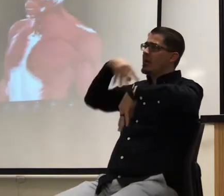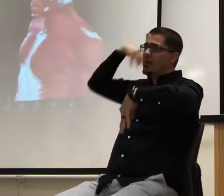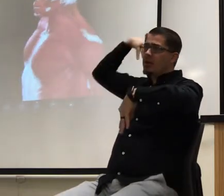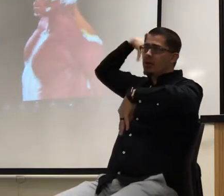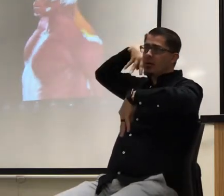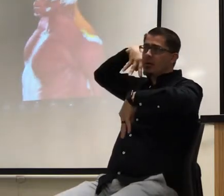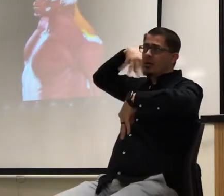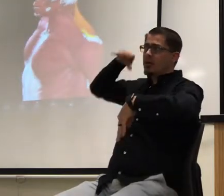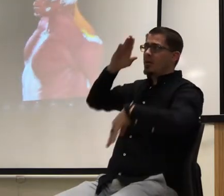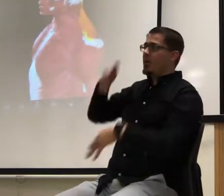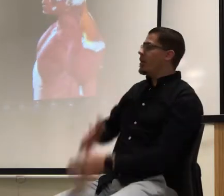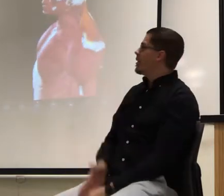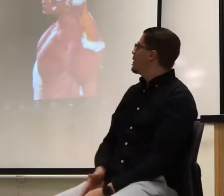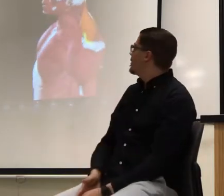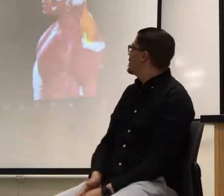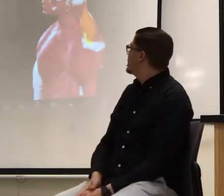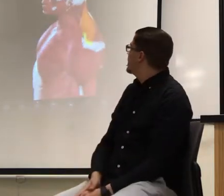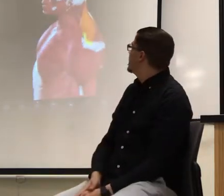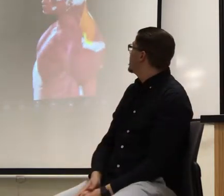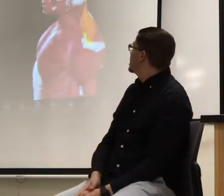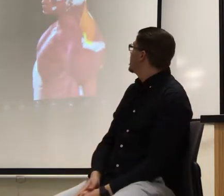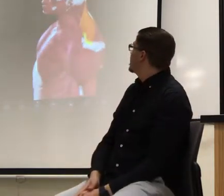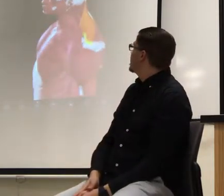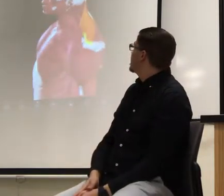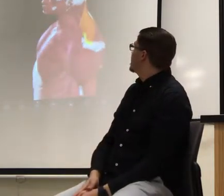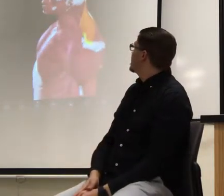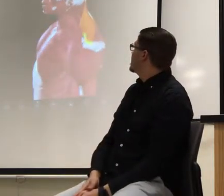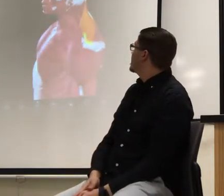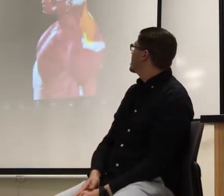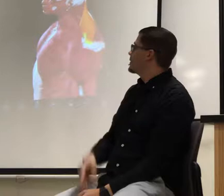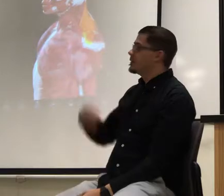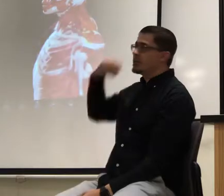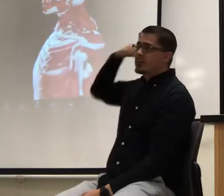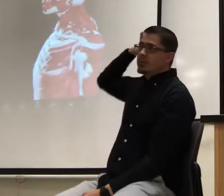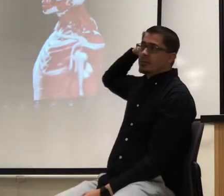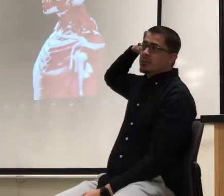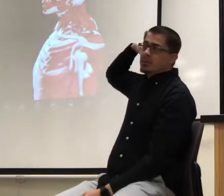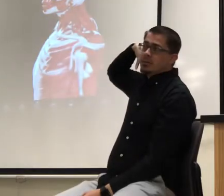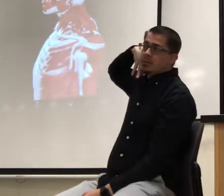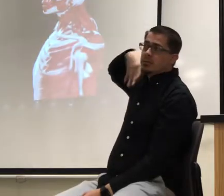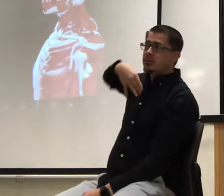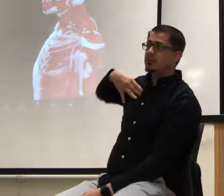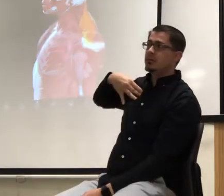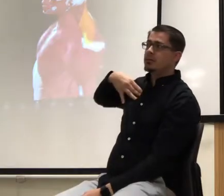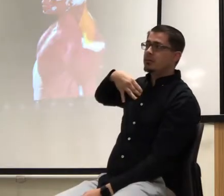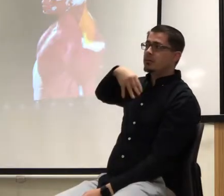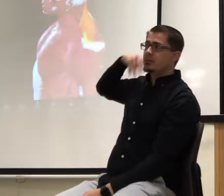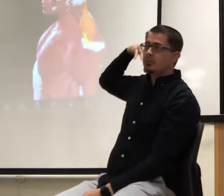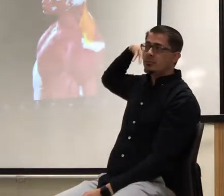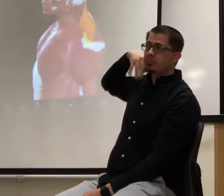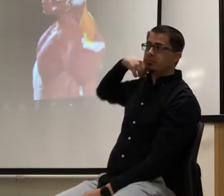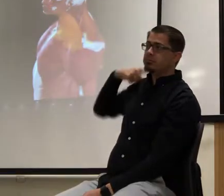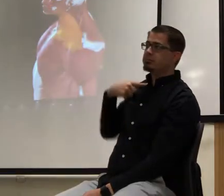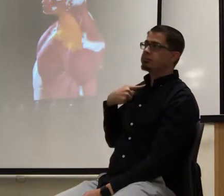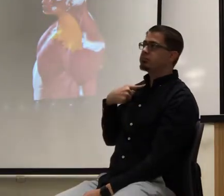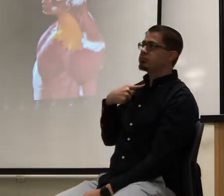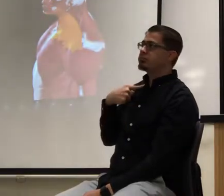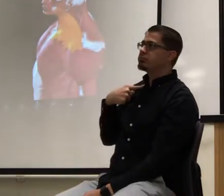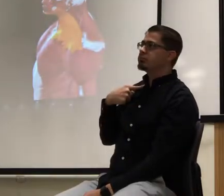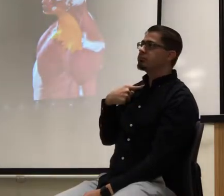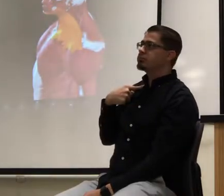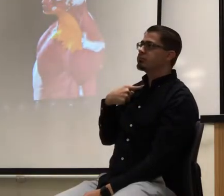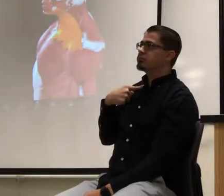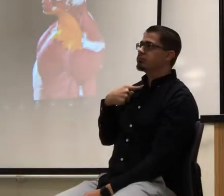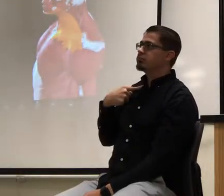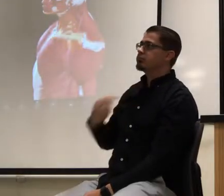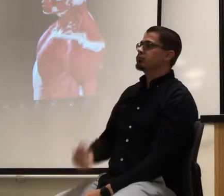down to the clavicle scapula. let me hide this muscle. It's a little bit in the